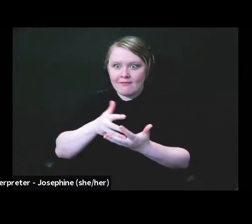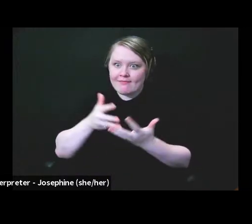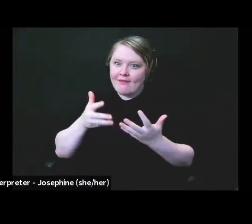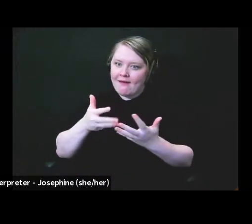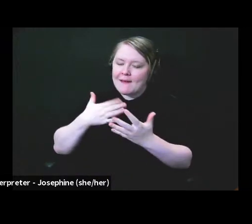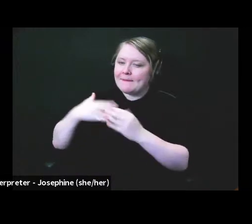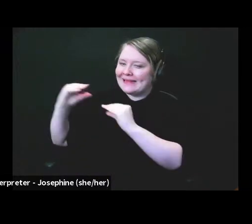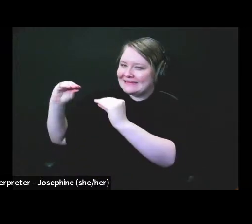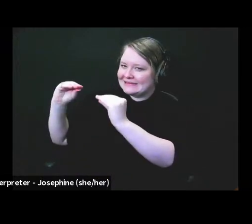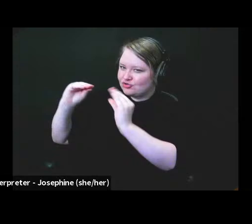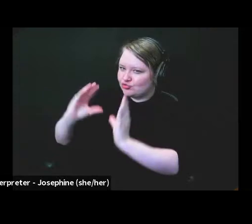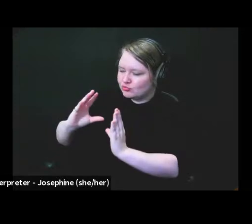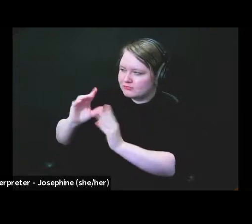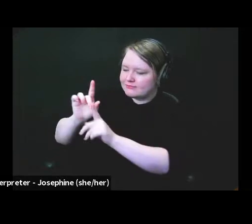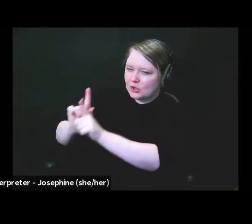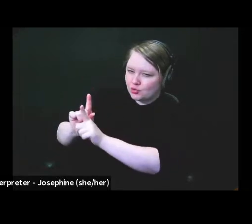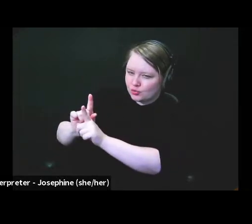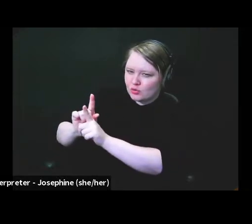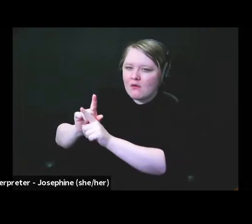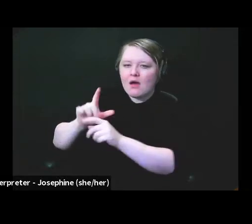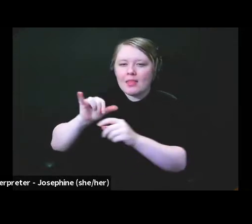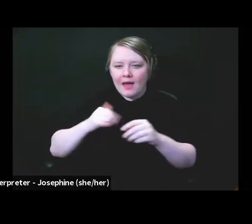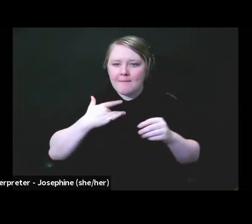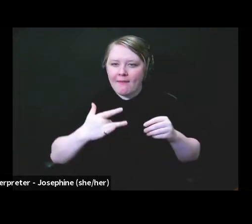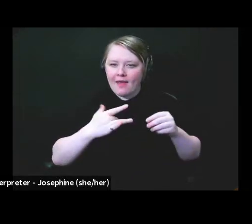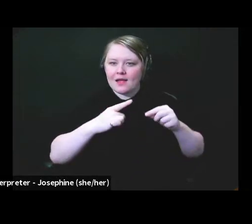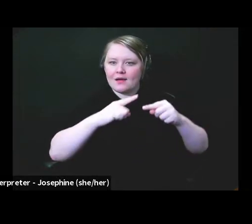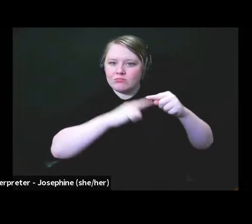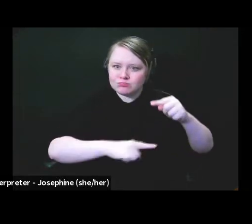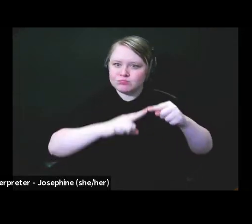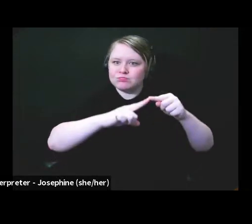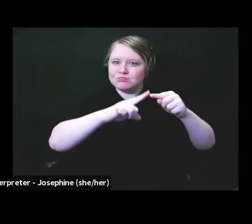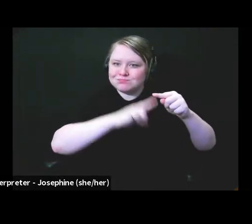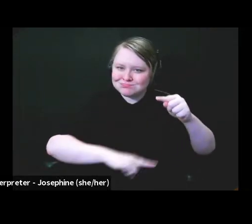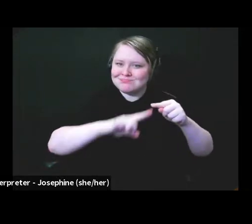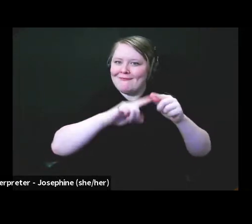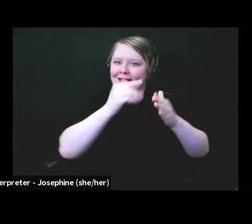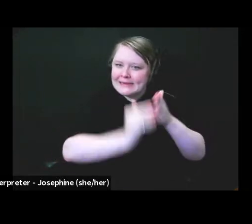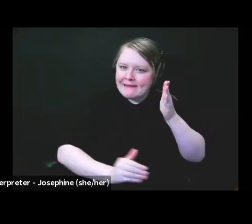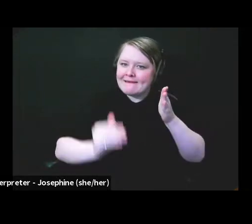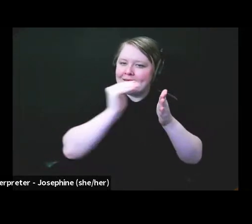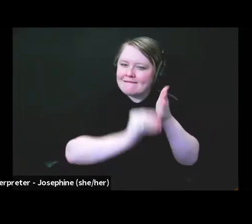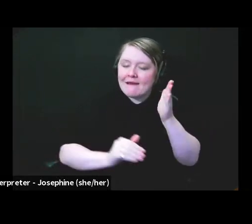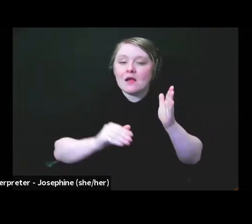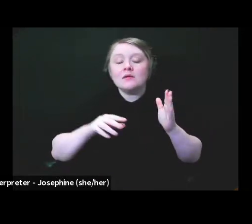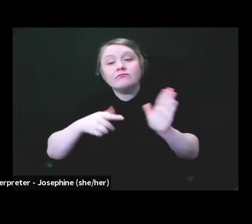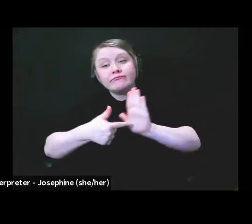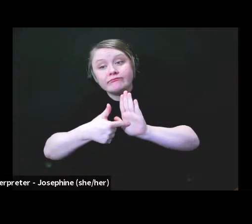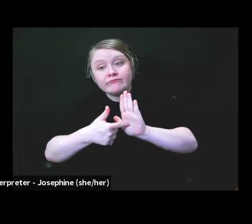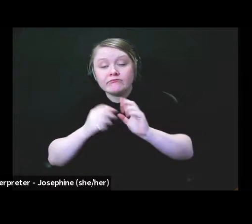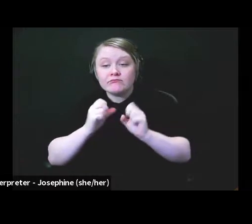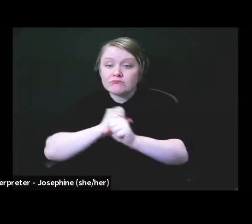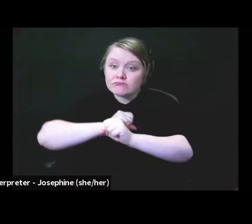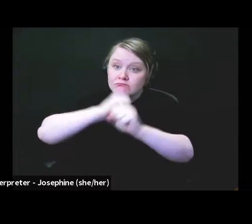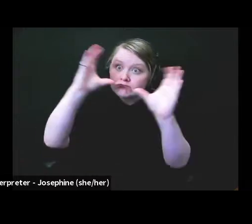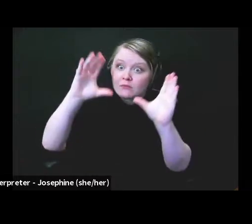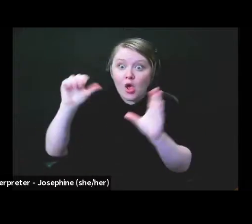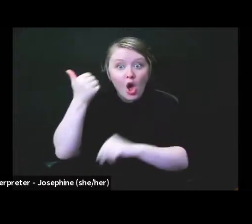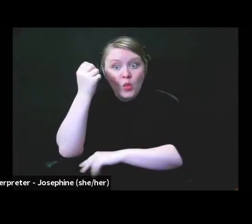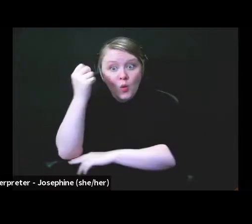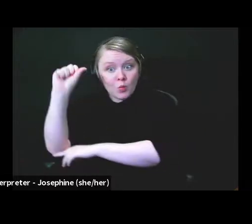and my mentors around just the cyclical nature of some of the things that we're talking about, right? If you look at, other